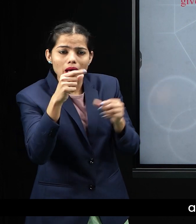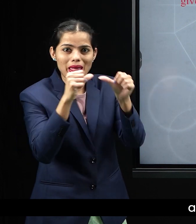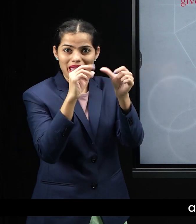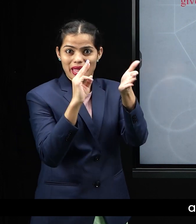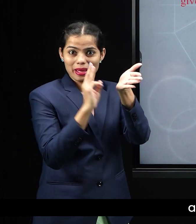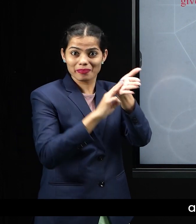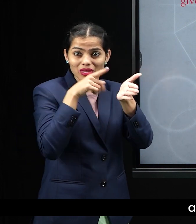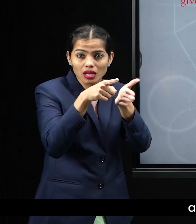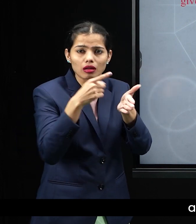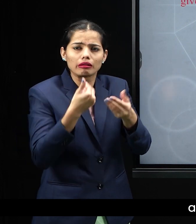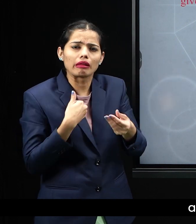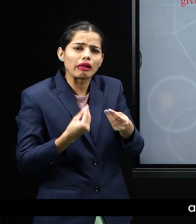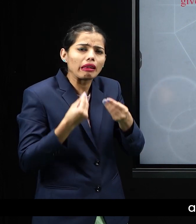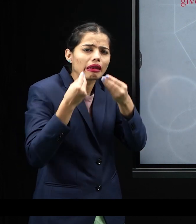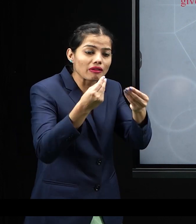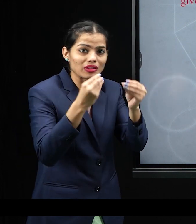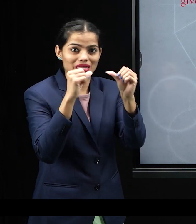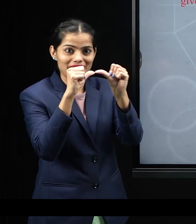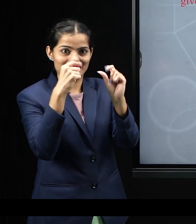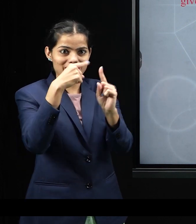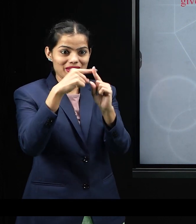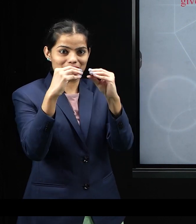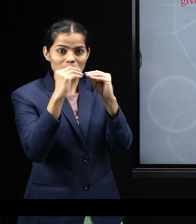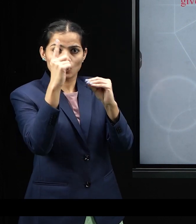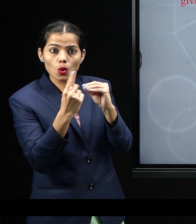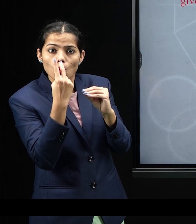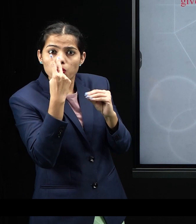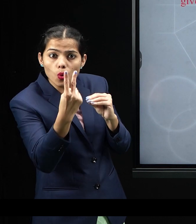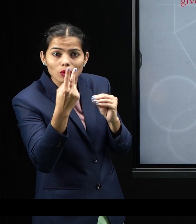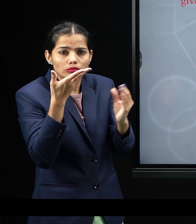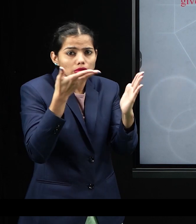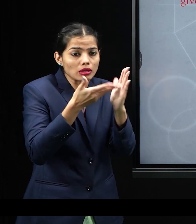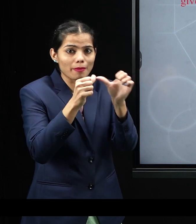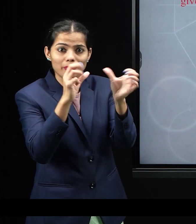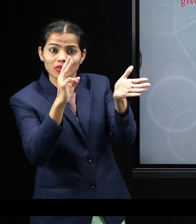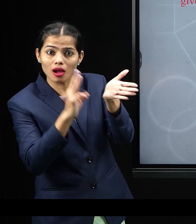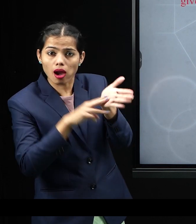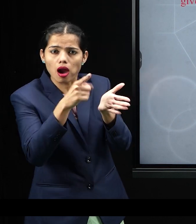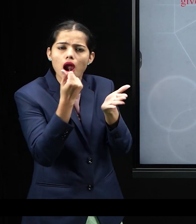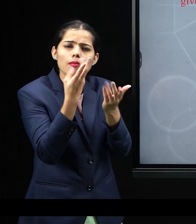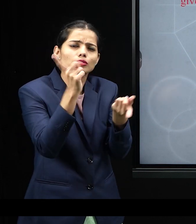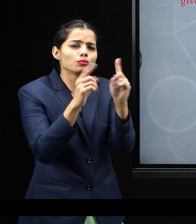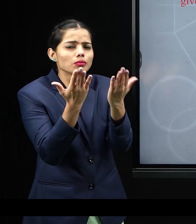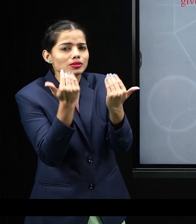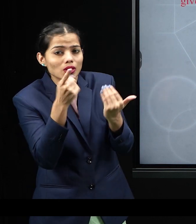AM arithmetic mean given by A plus B by 2. Is this AM a rational